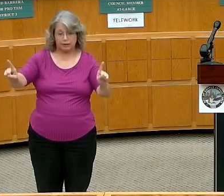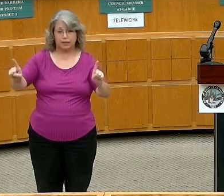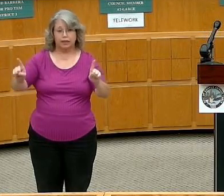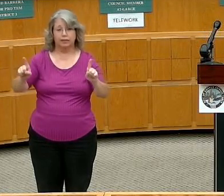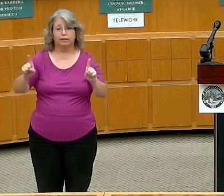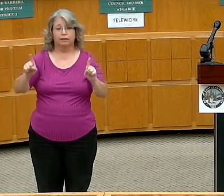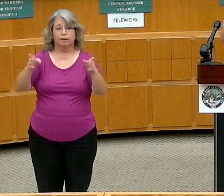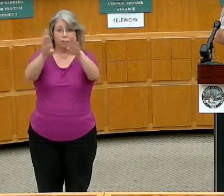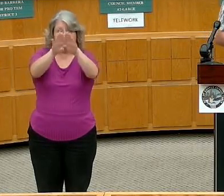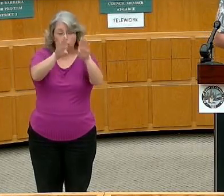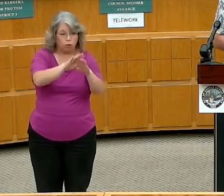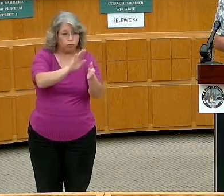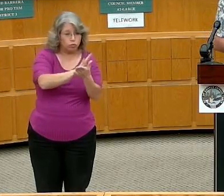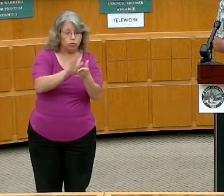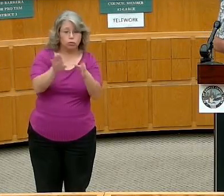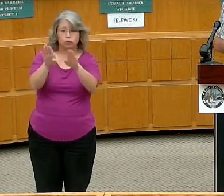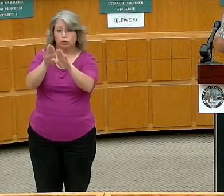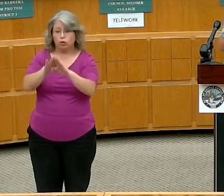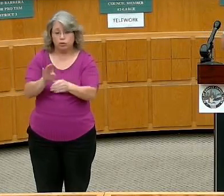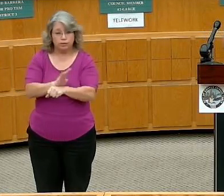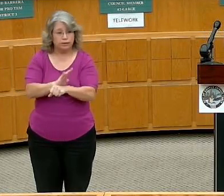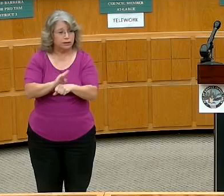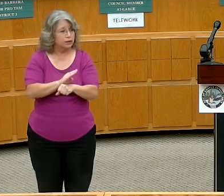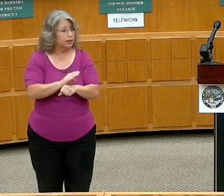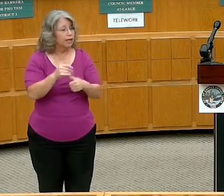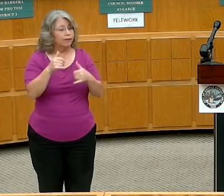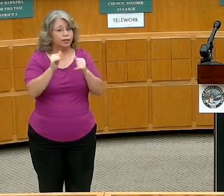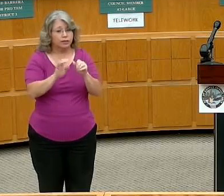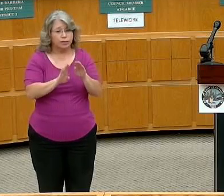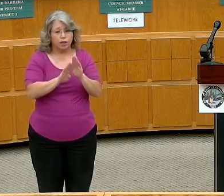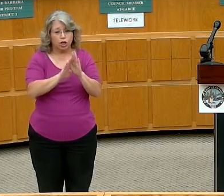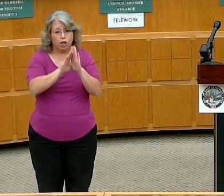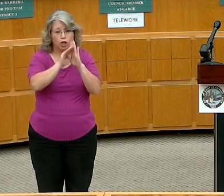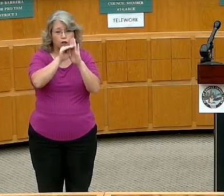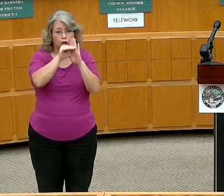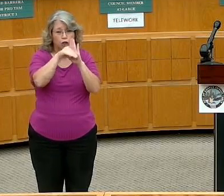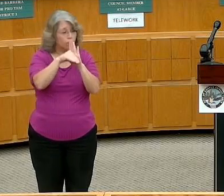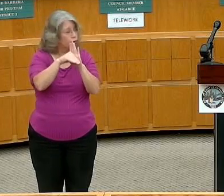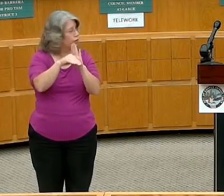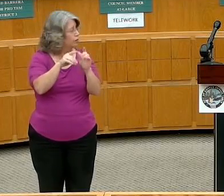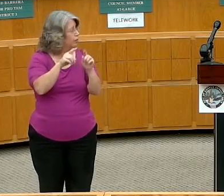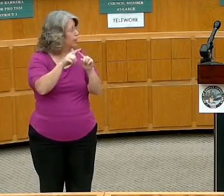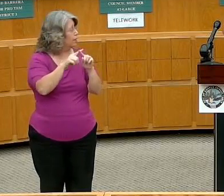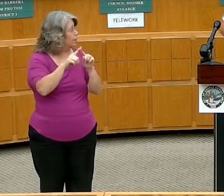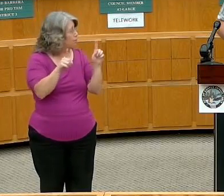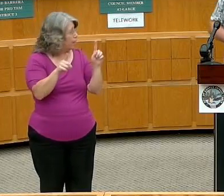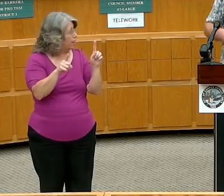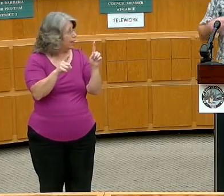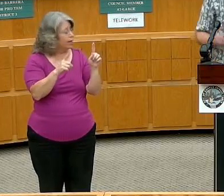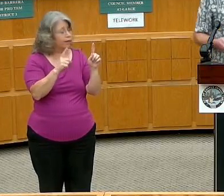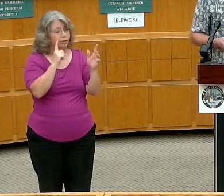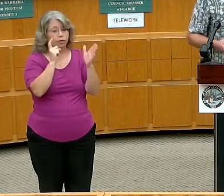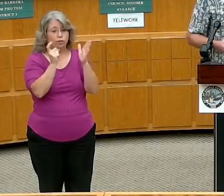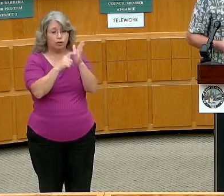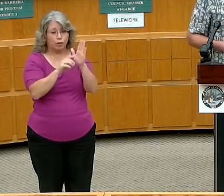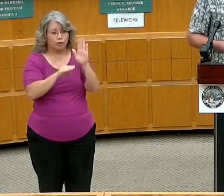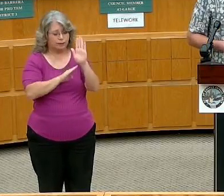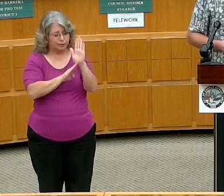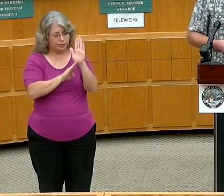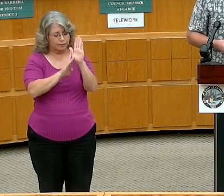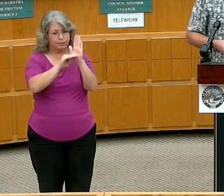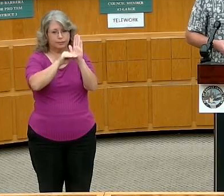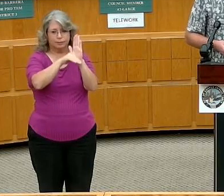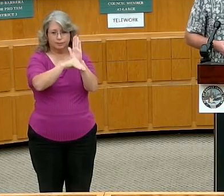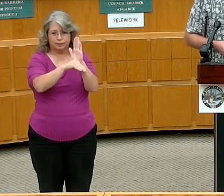flattest curve that we have on the screen right now, and its peak is below the best case scenario if we